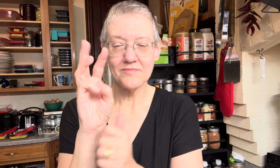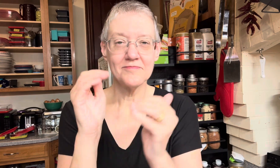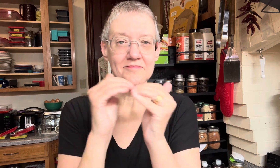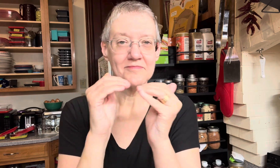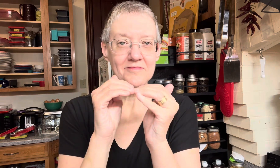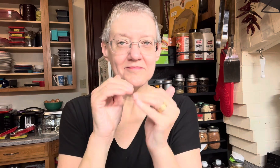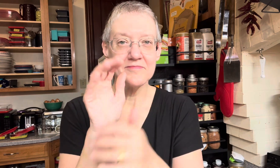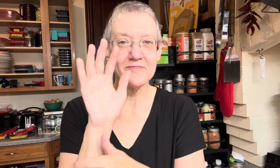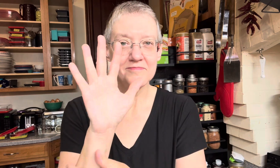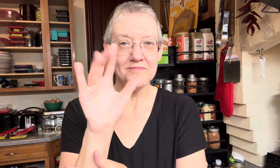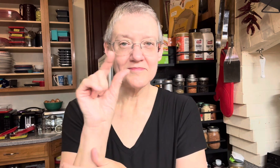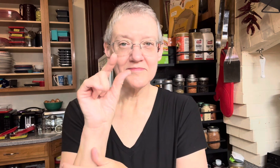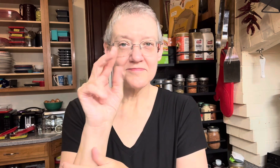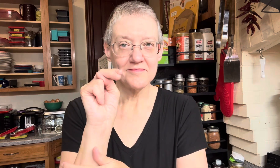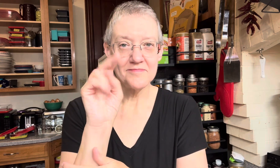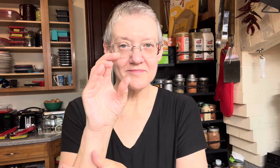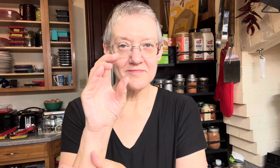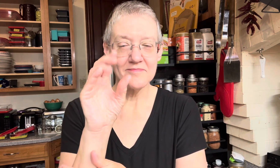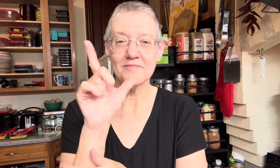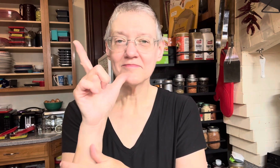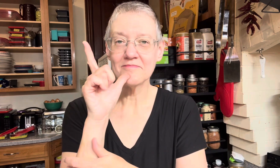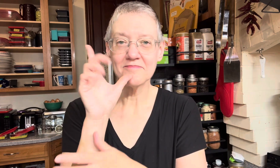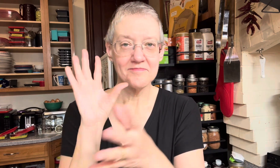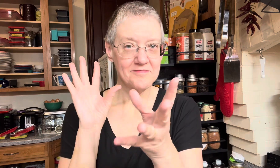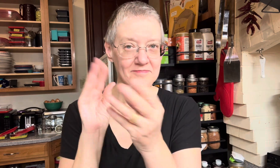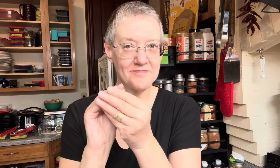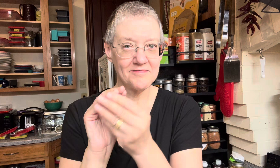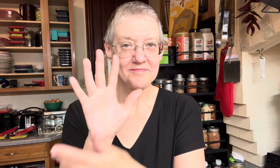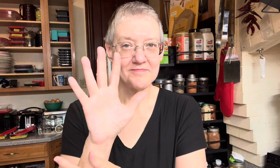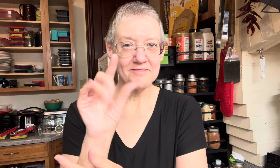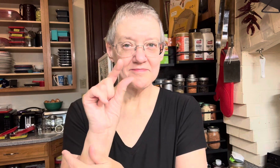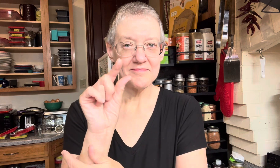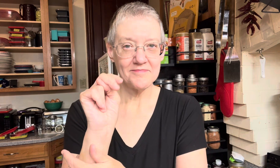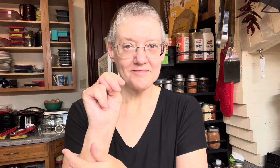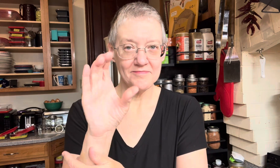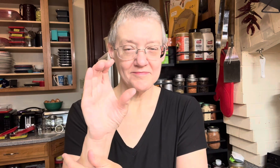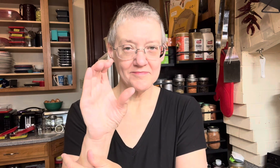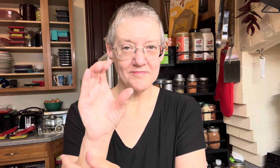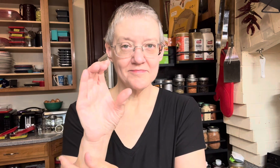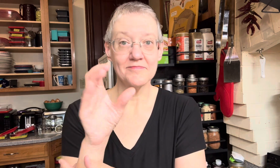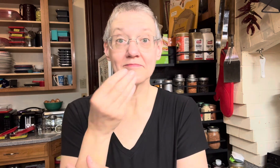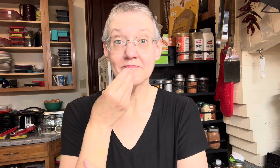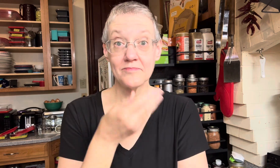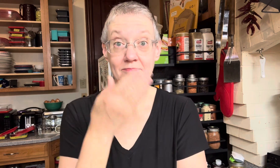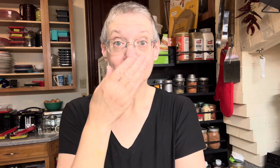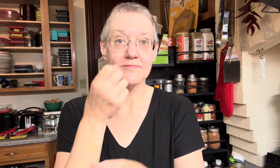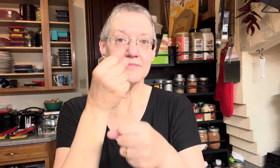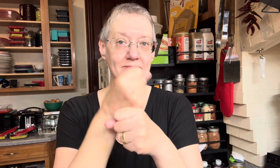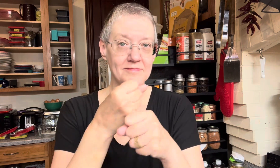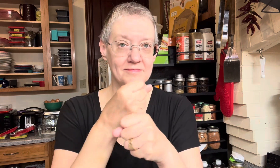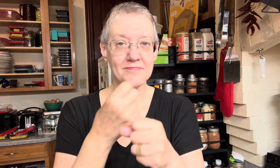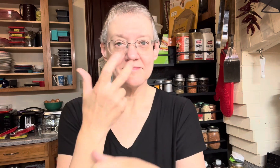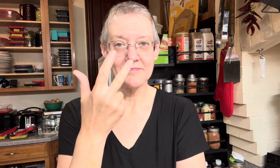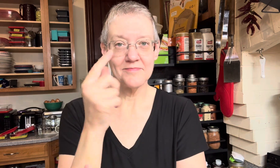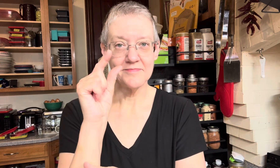119 grams worth of okra raw. And that's 5 grams of net carbs. So that makes lunch 5 grams of net